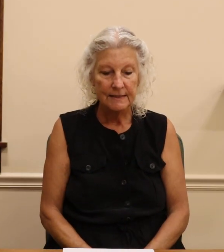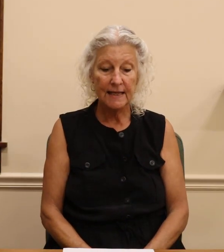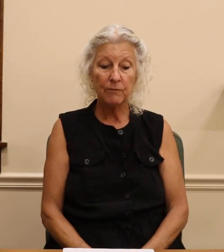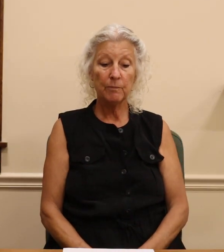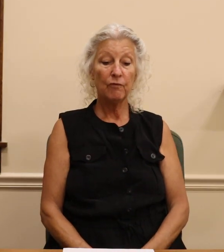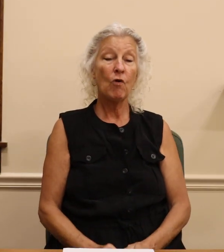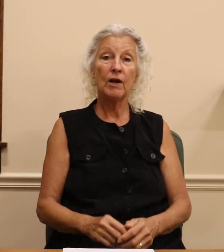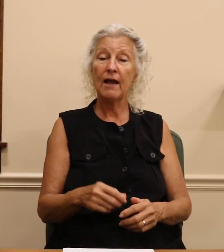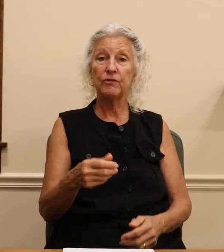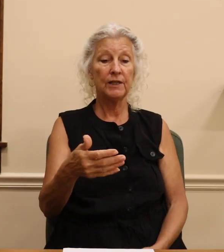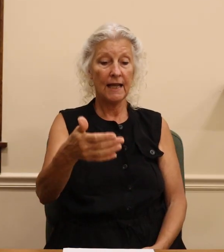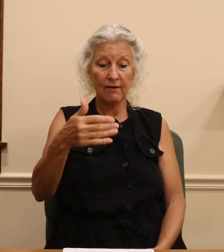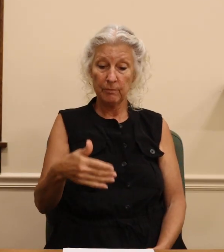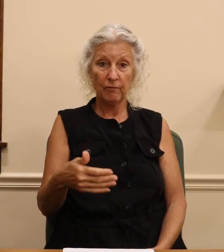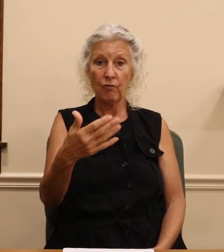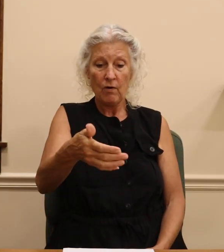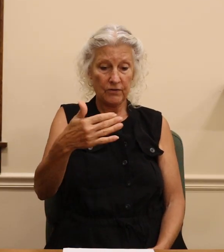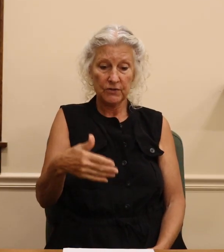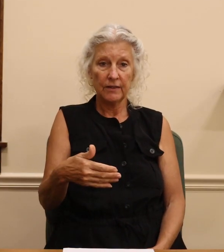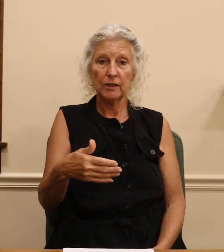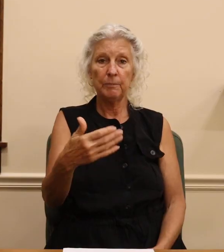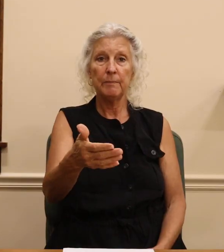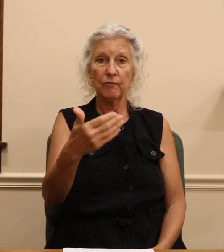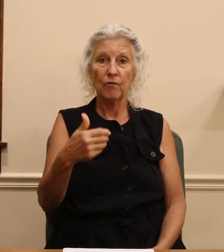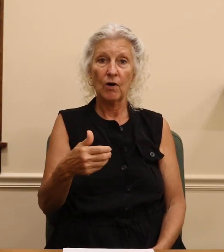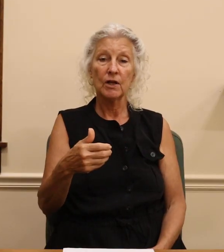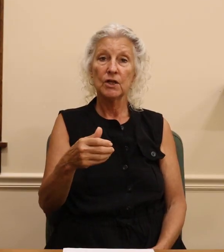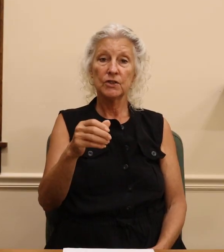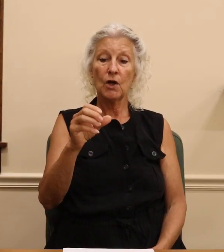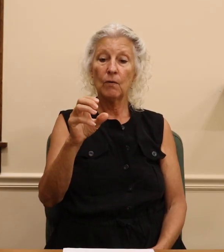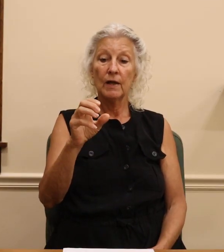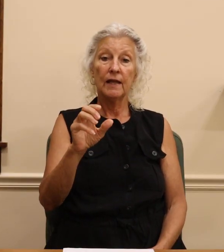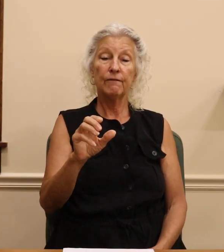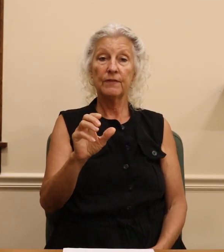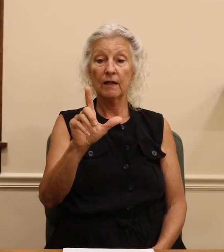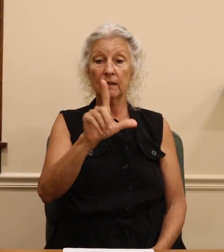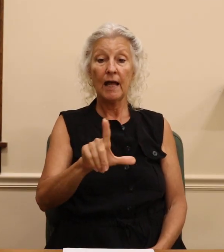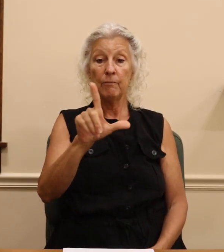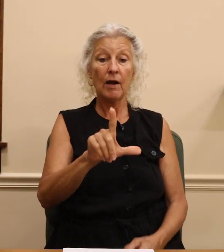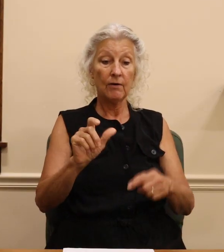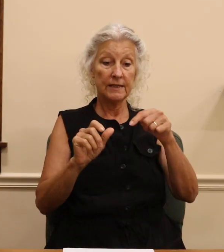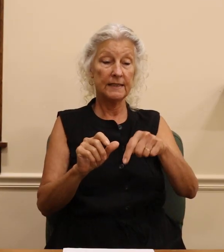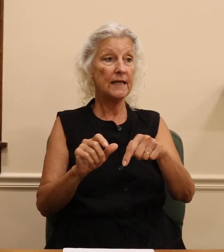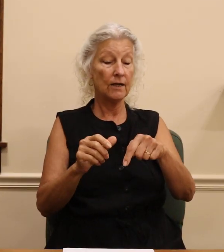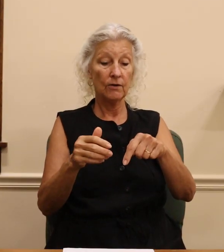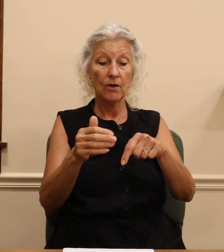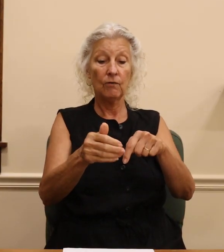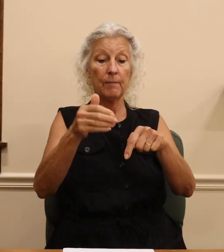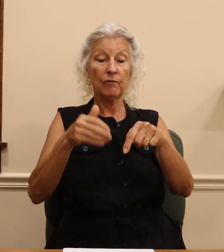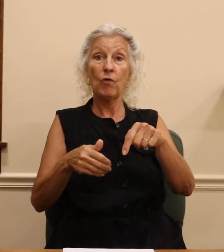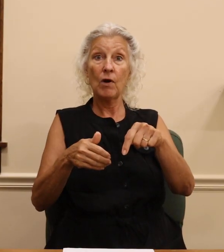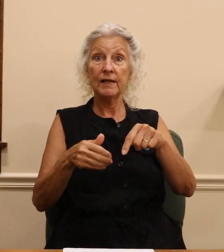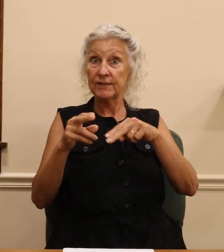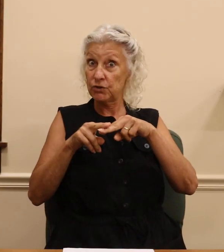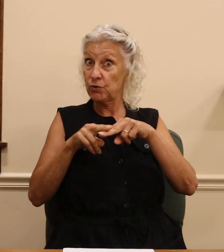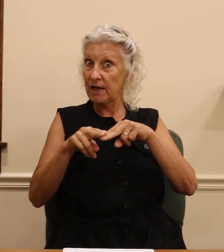Same with before and after. You can't have a before if there's nothing to be before. So if the library is here, right before it is the